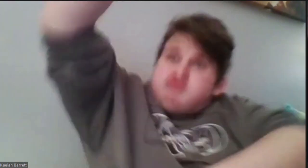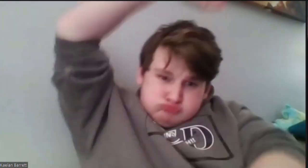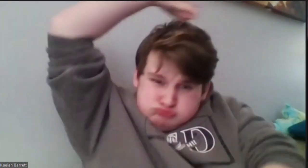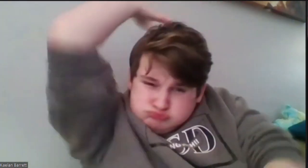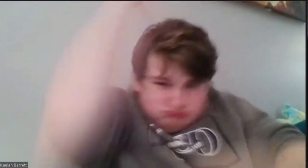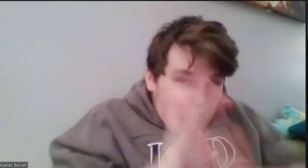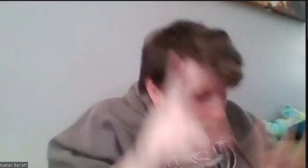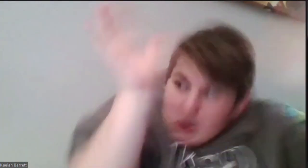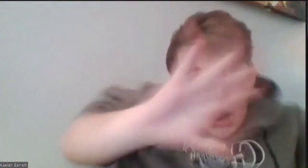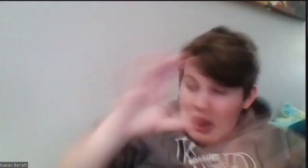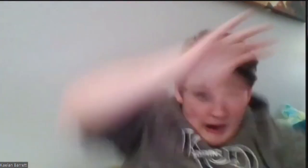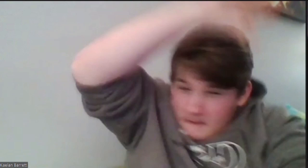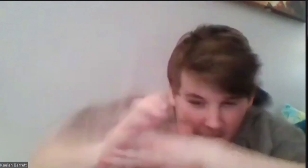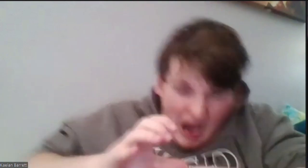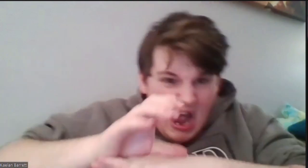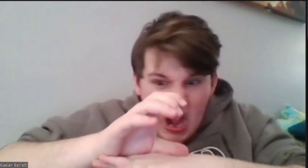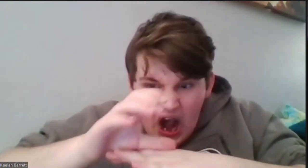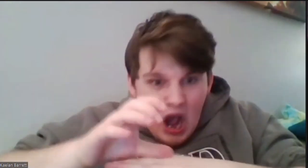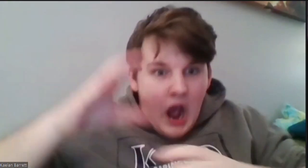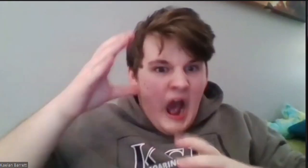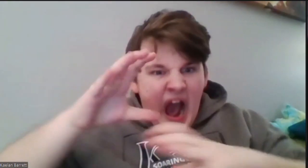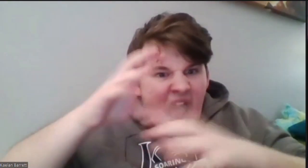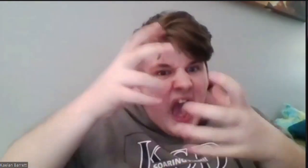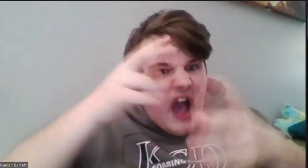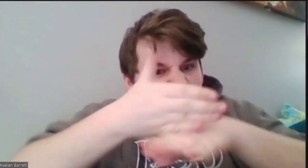boo, everything going on. And so, finally,